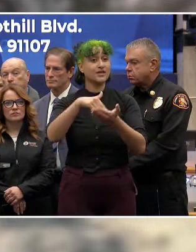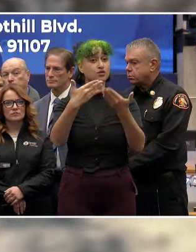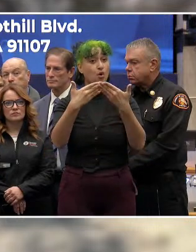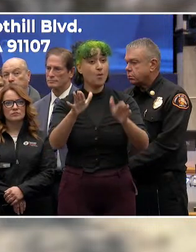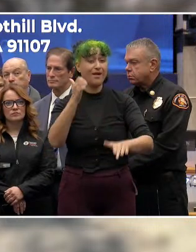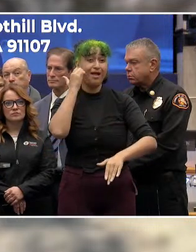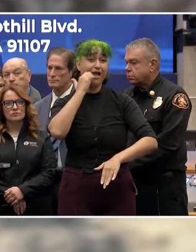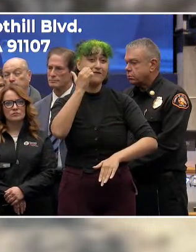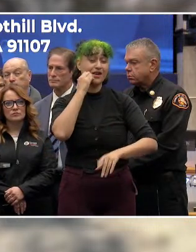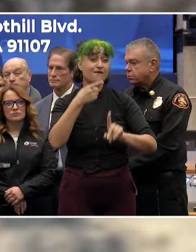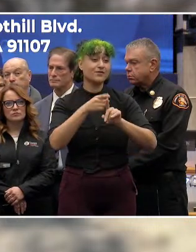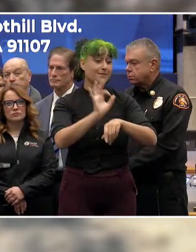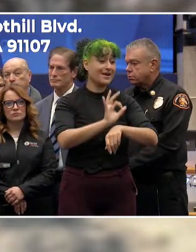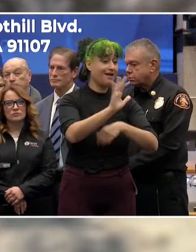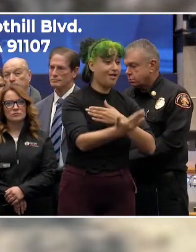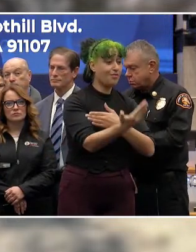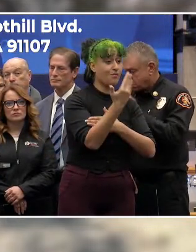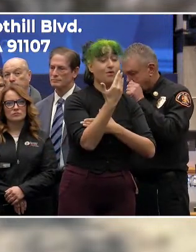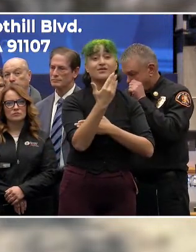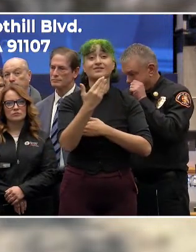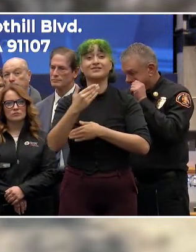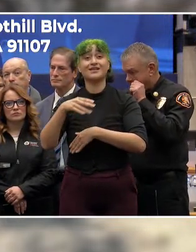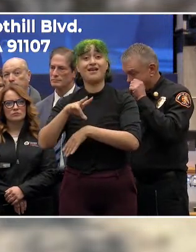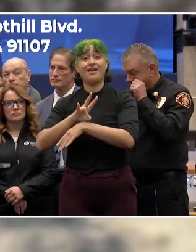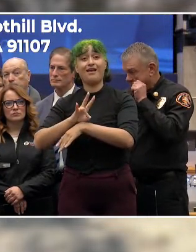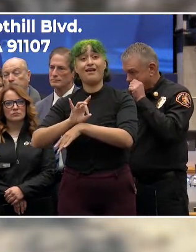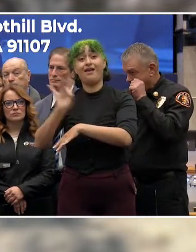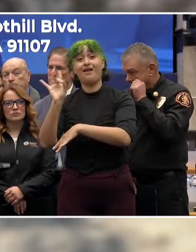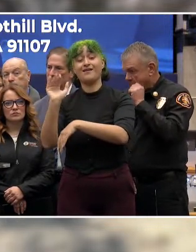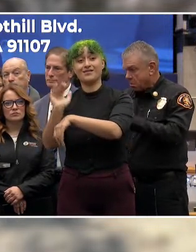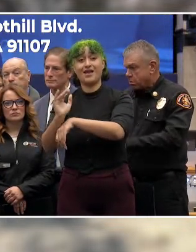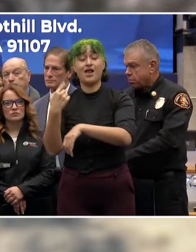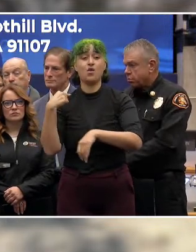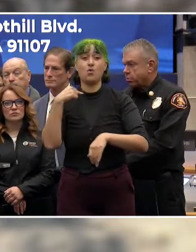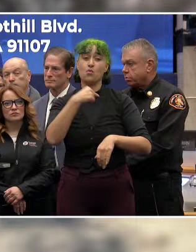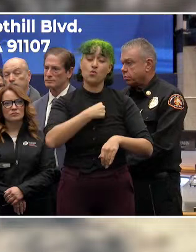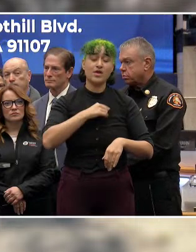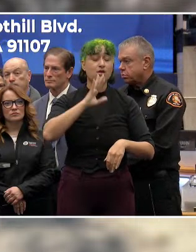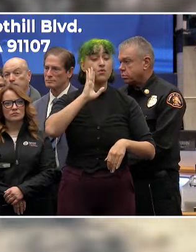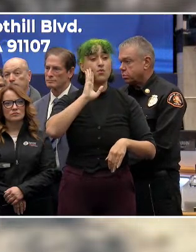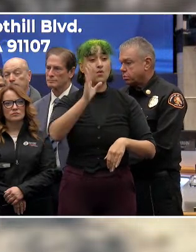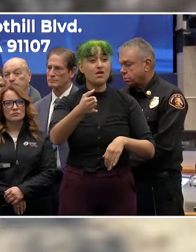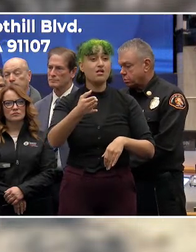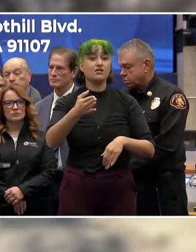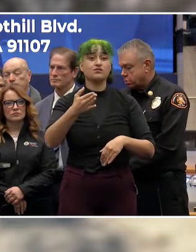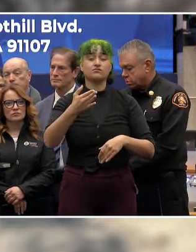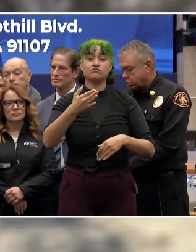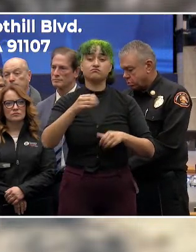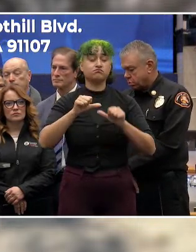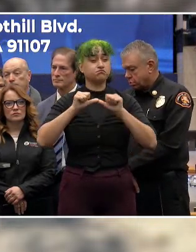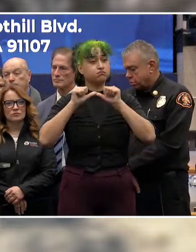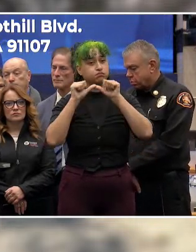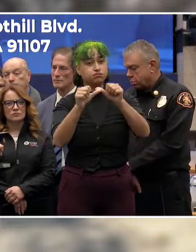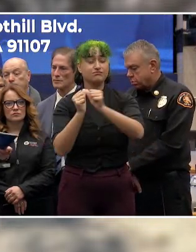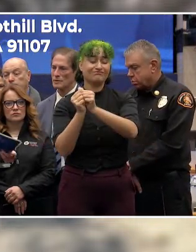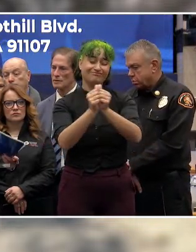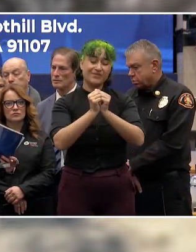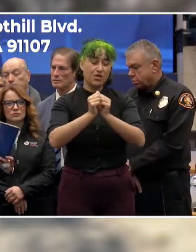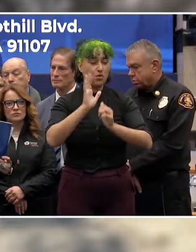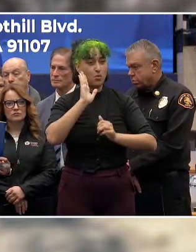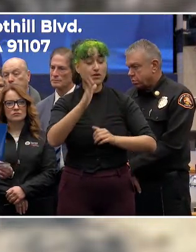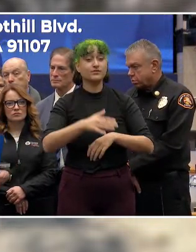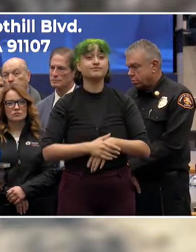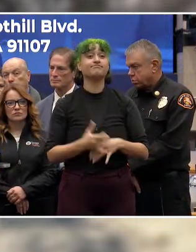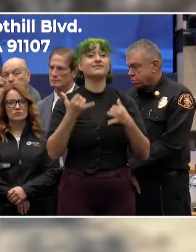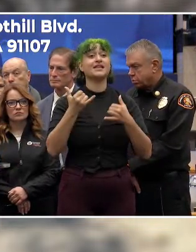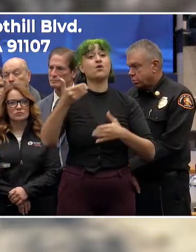open every day from 9 a.m. to 8 p.m., and we are going to get through this together. With that,